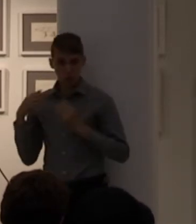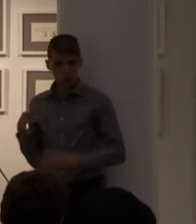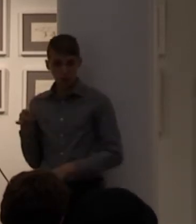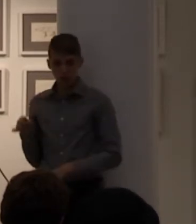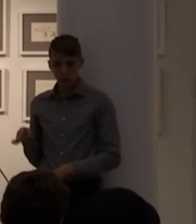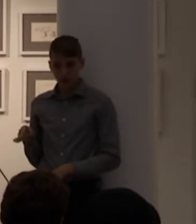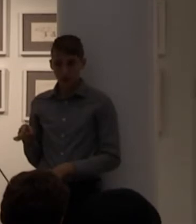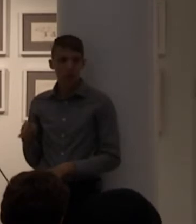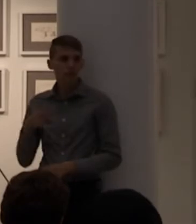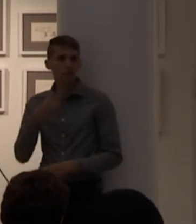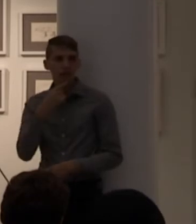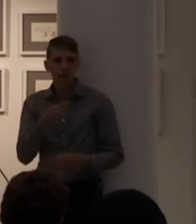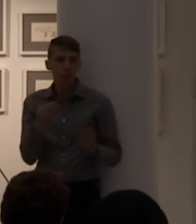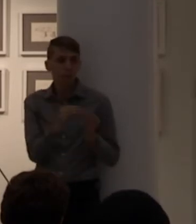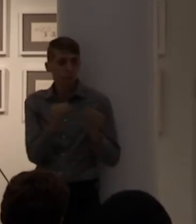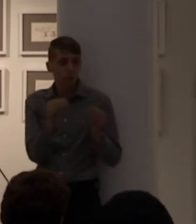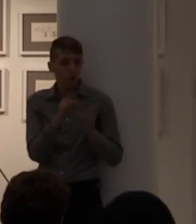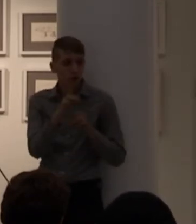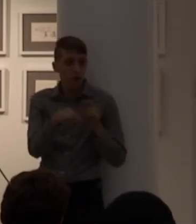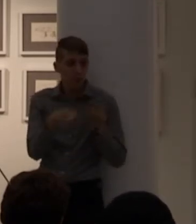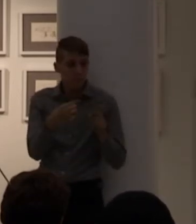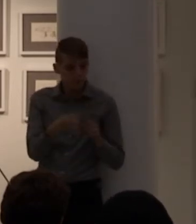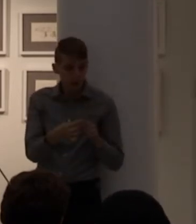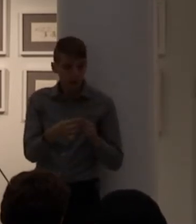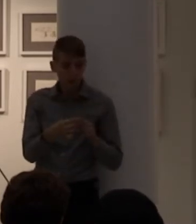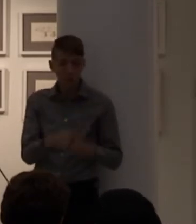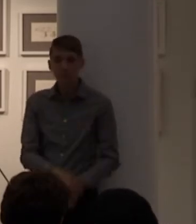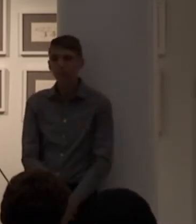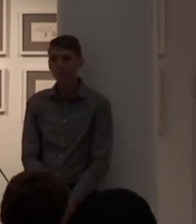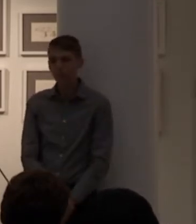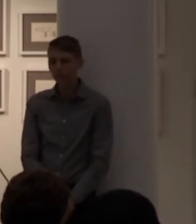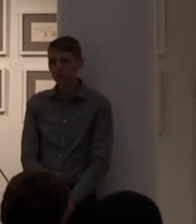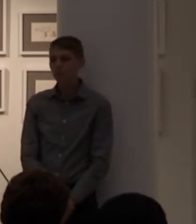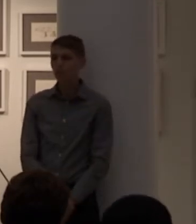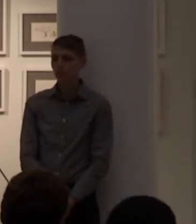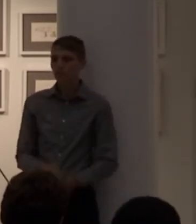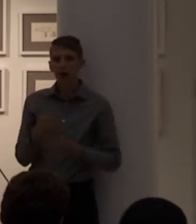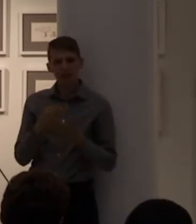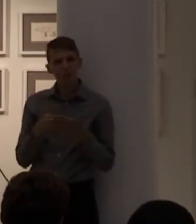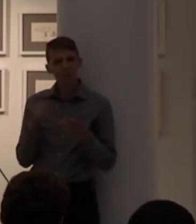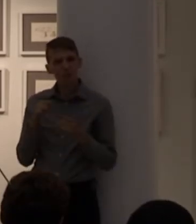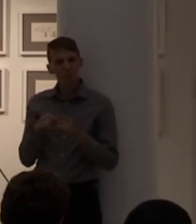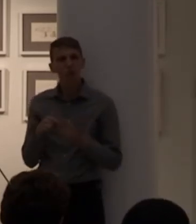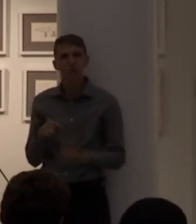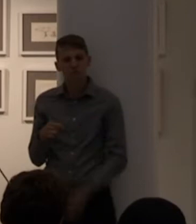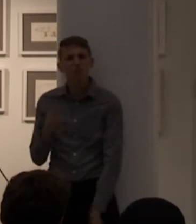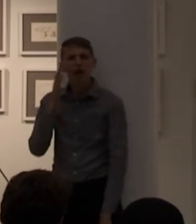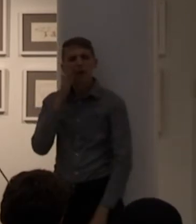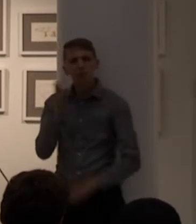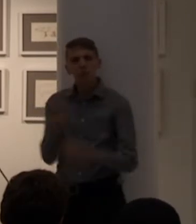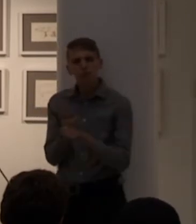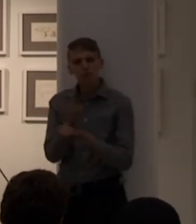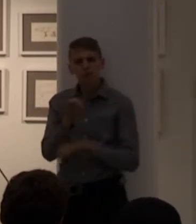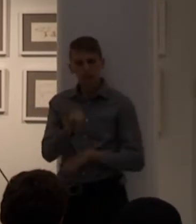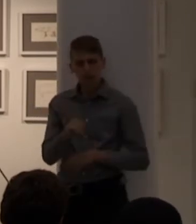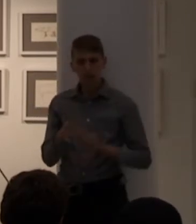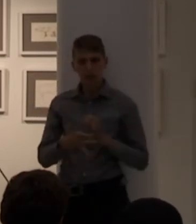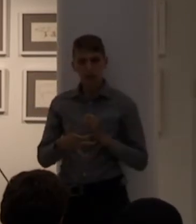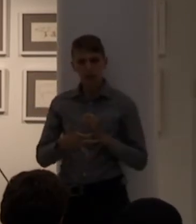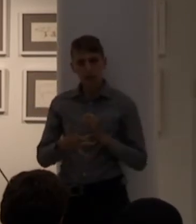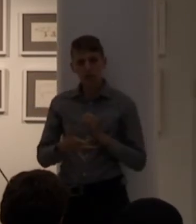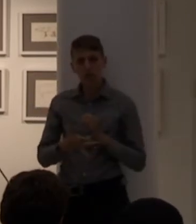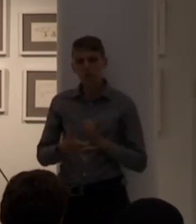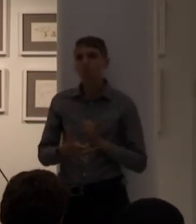more information. And I said, you know, at some point, I will use that technology. And 15 years